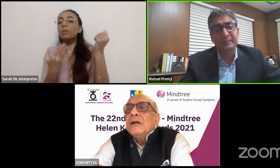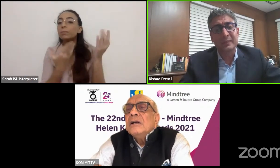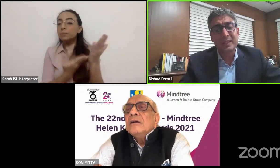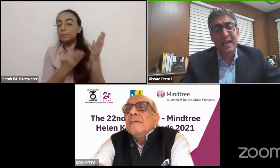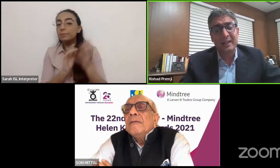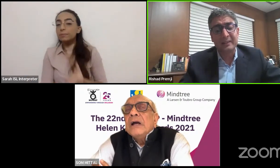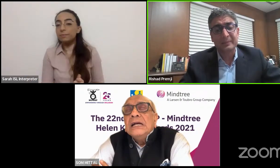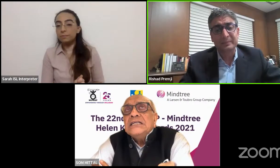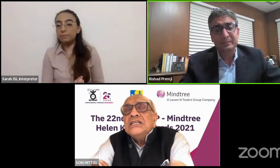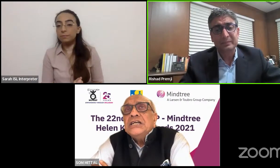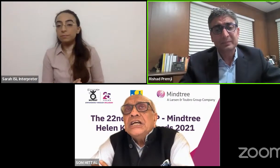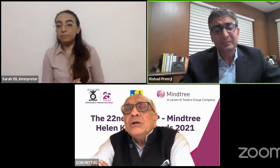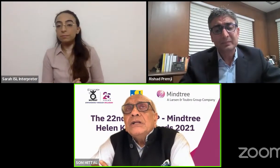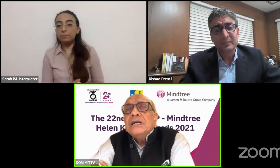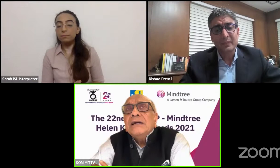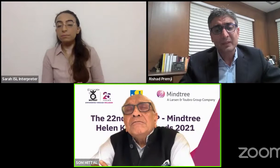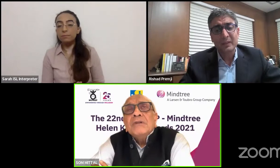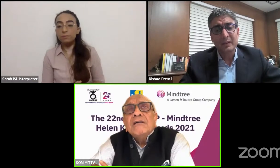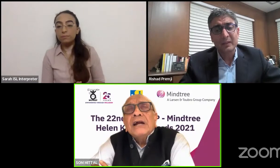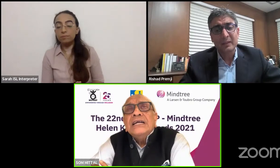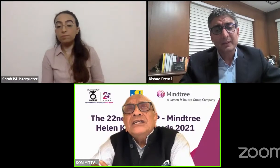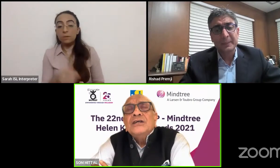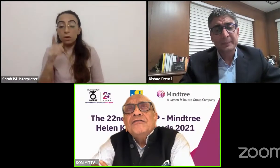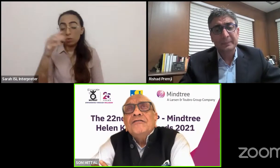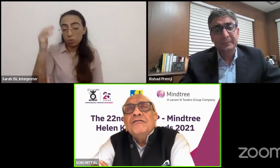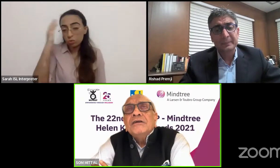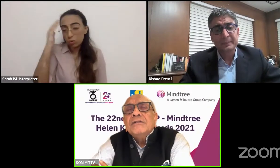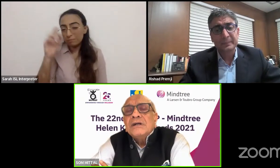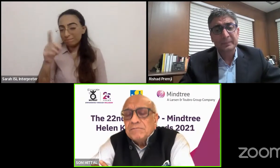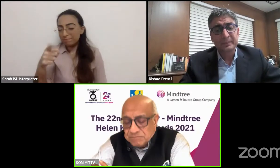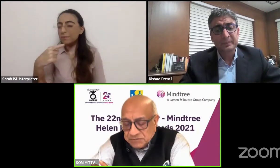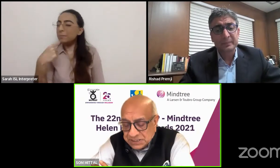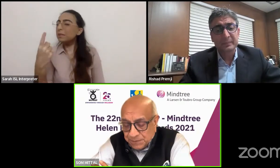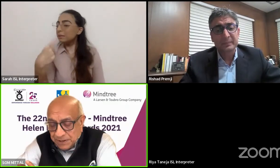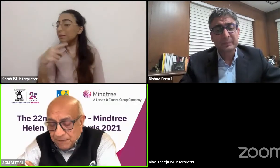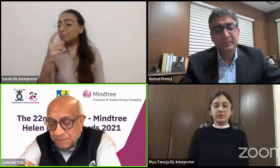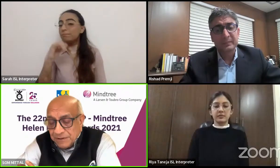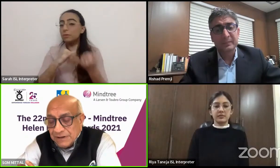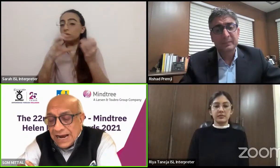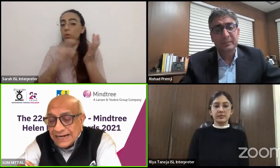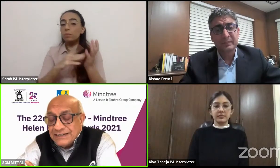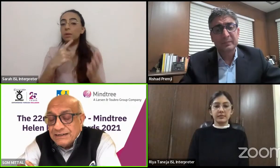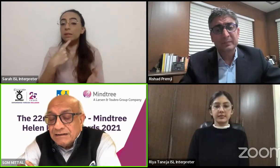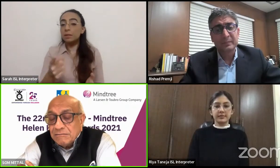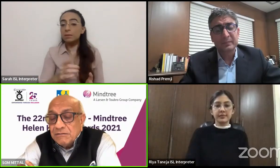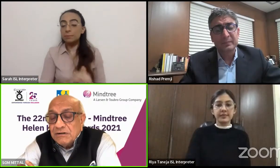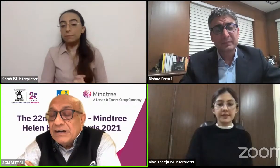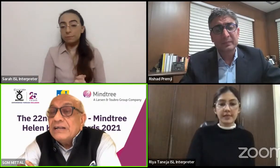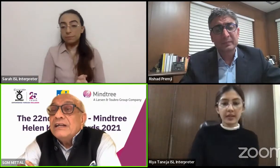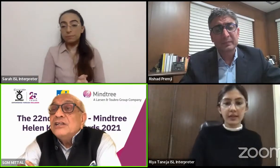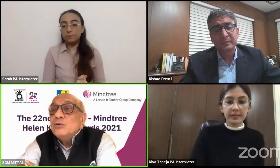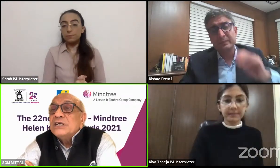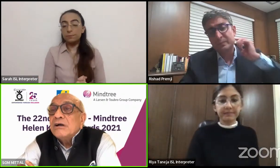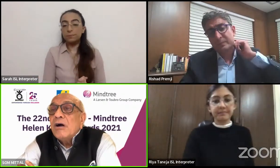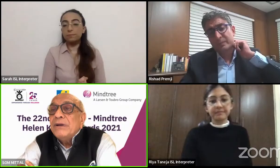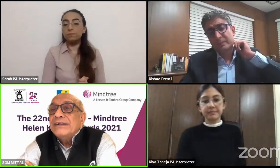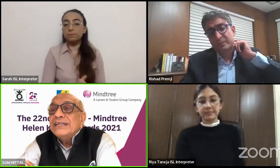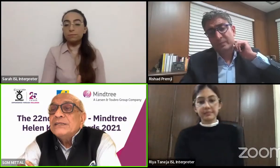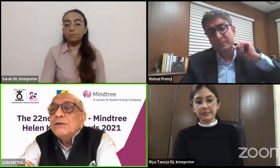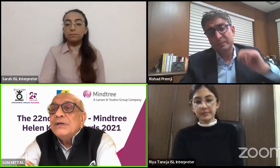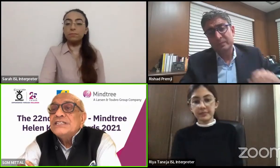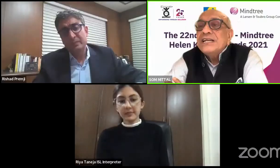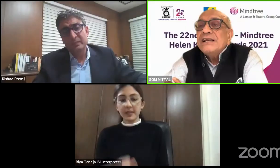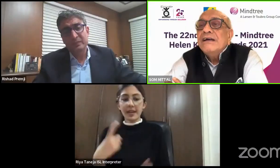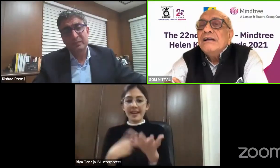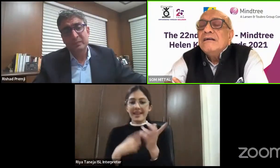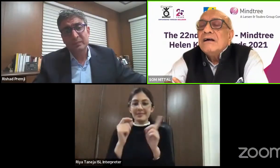disability, the Act. The Right of Disability People Act, we're very enthused that the government did